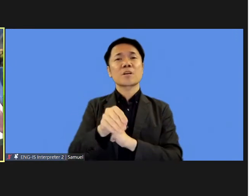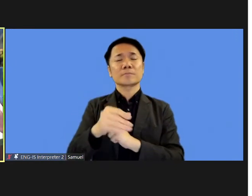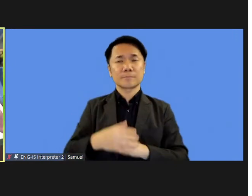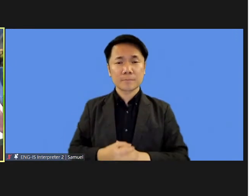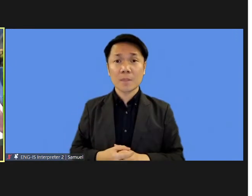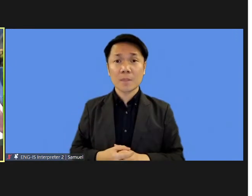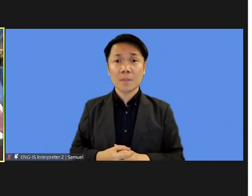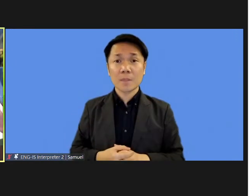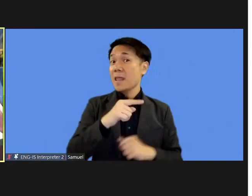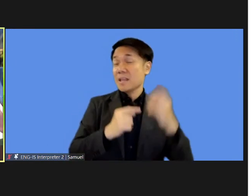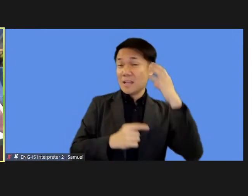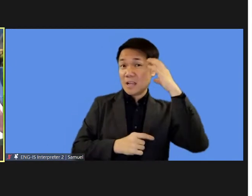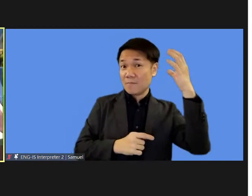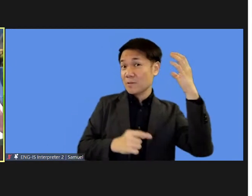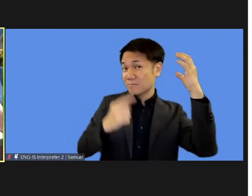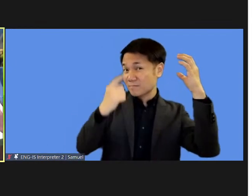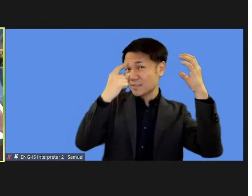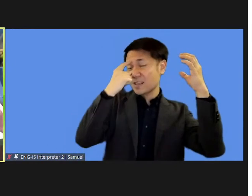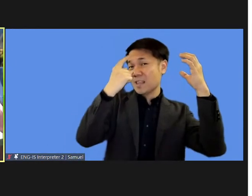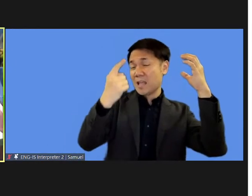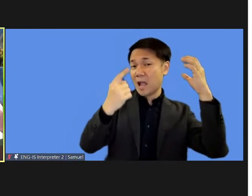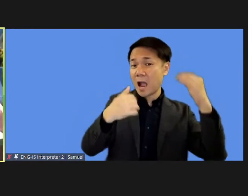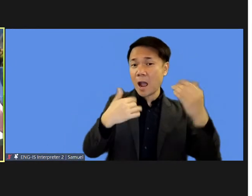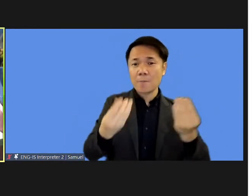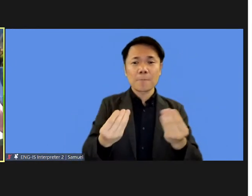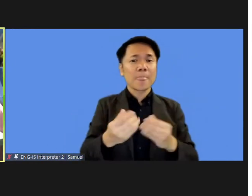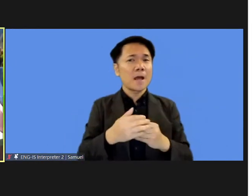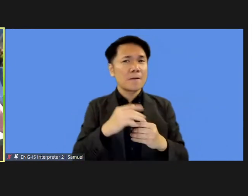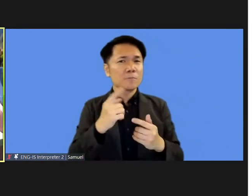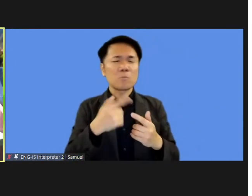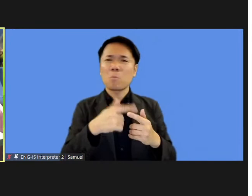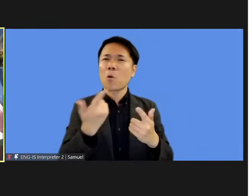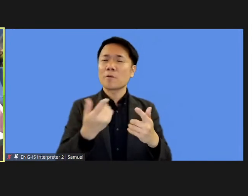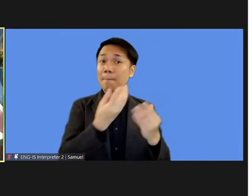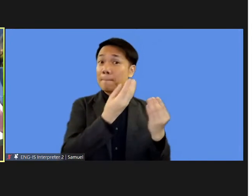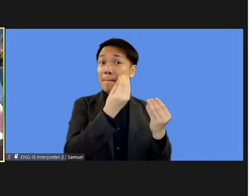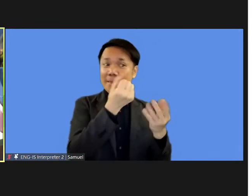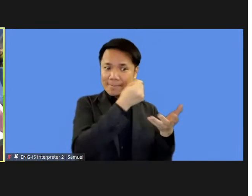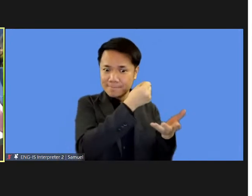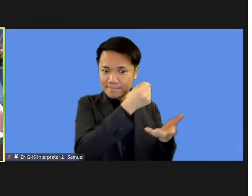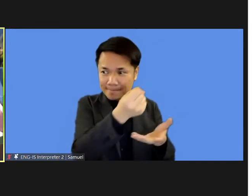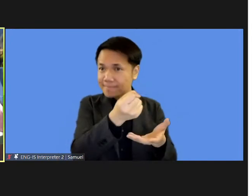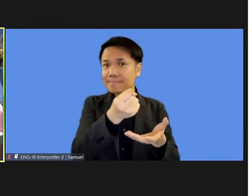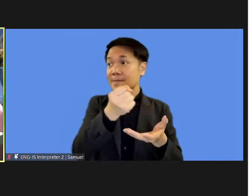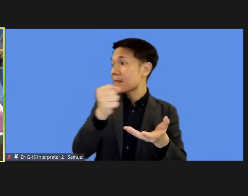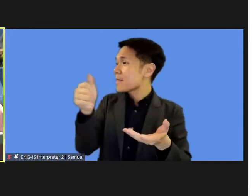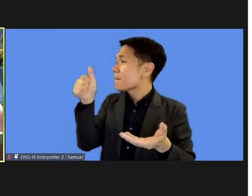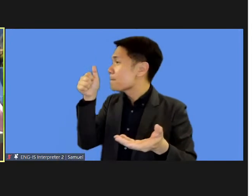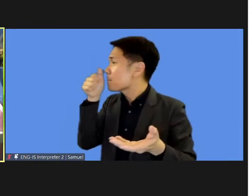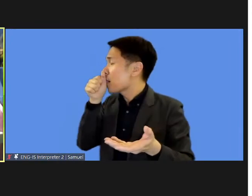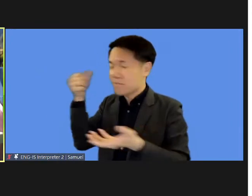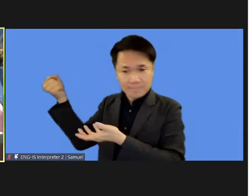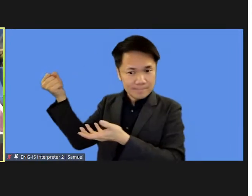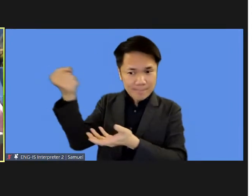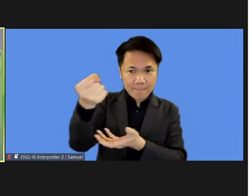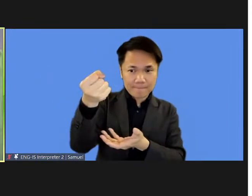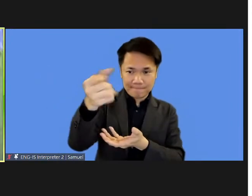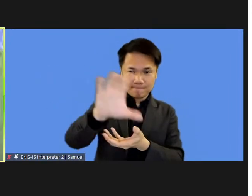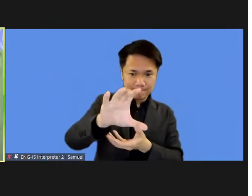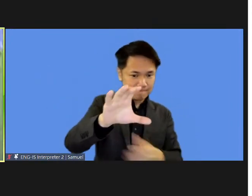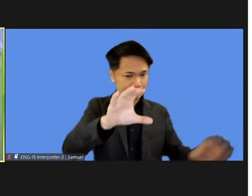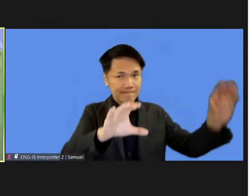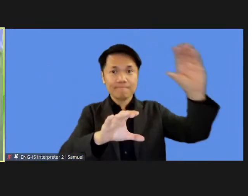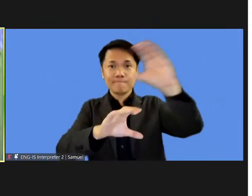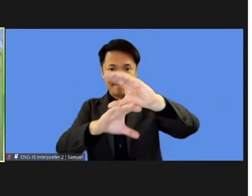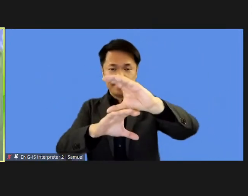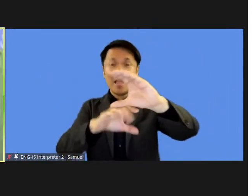instruments, including partial guarantees, including blended finance and so on, to help mobilize the financing that is needed to address